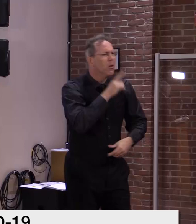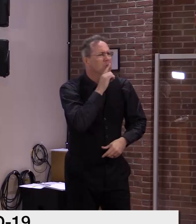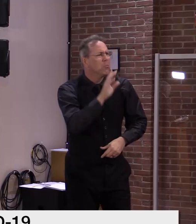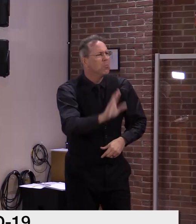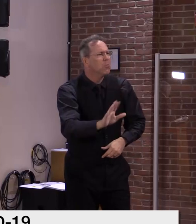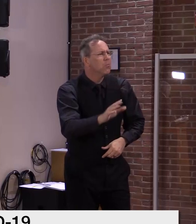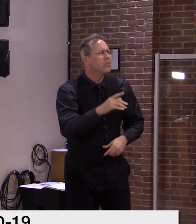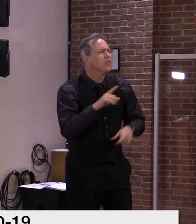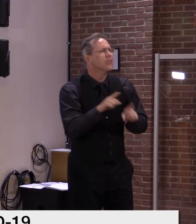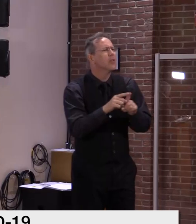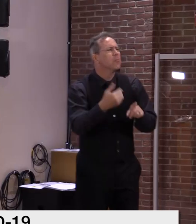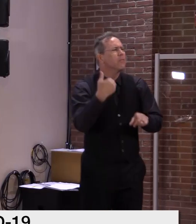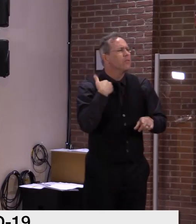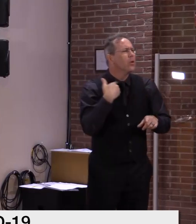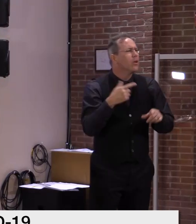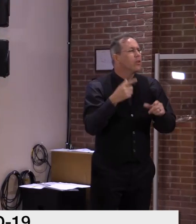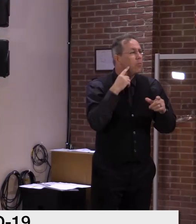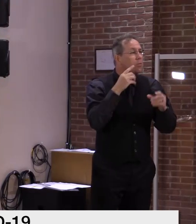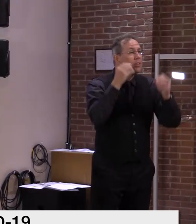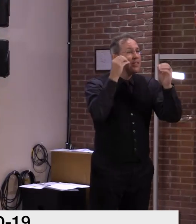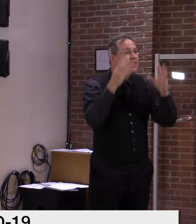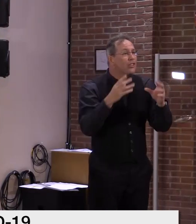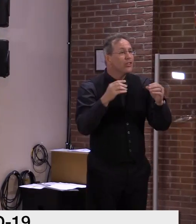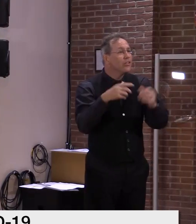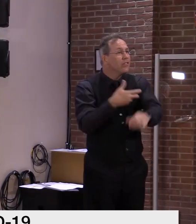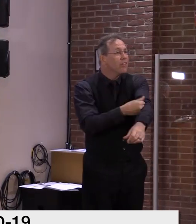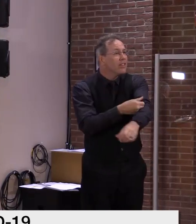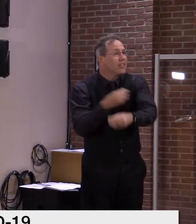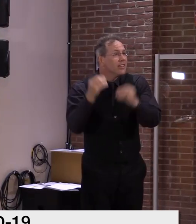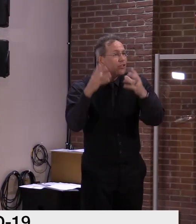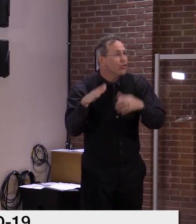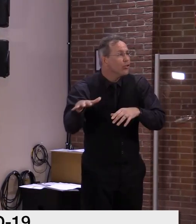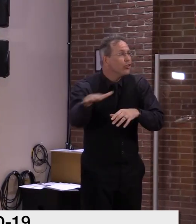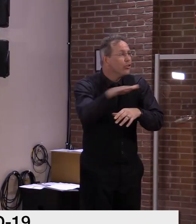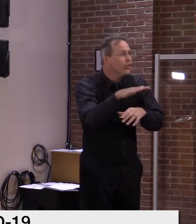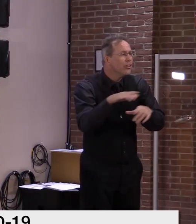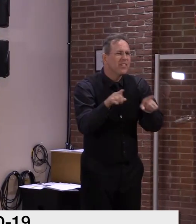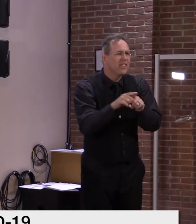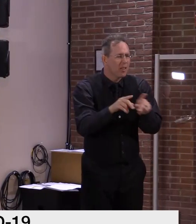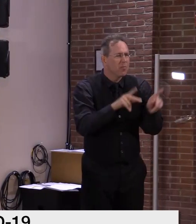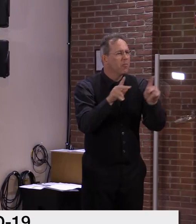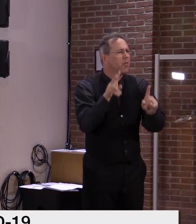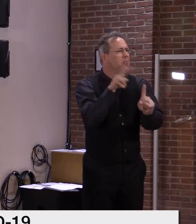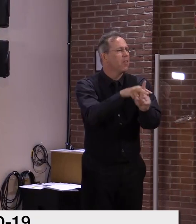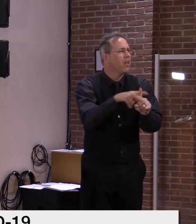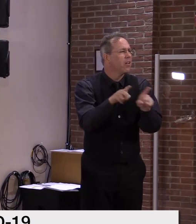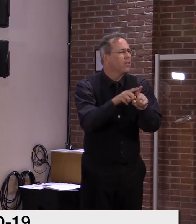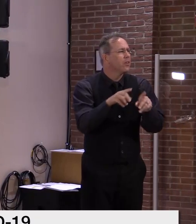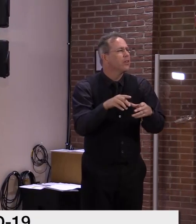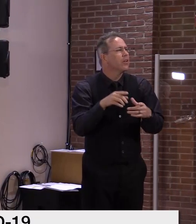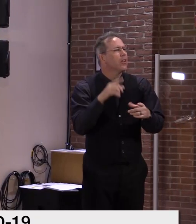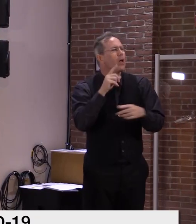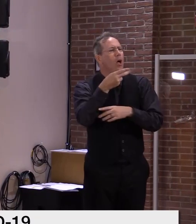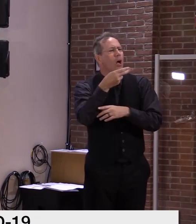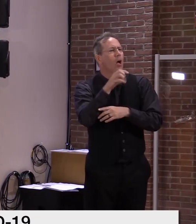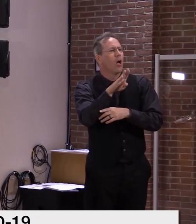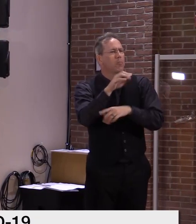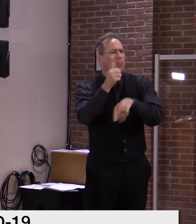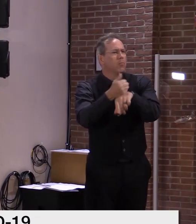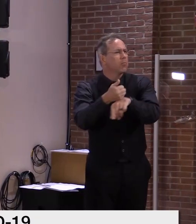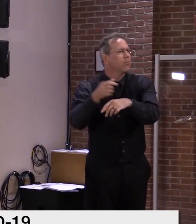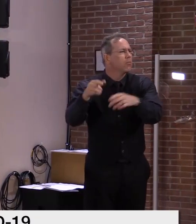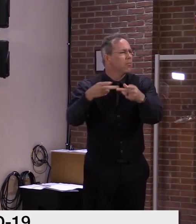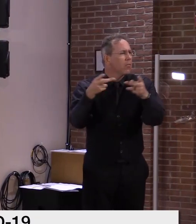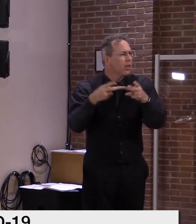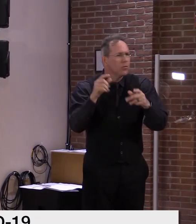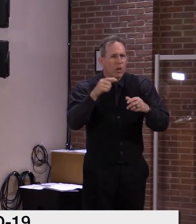teacher vaccinations using some of the same hub schools that we did during that period of time. We'll have a full list,